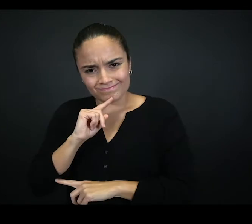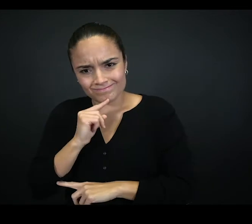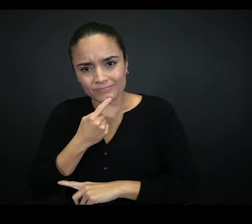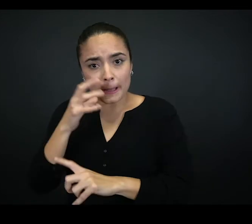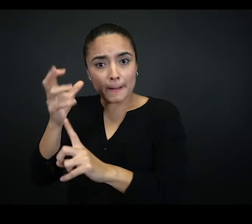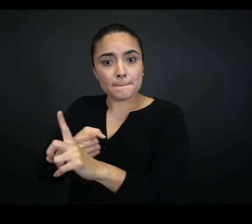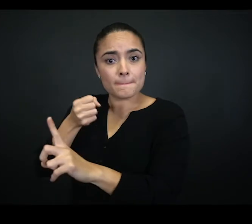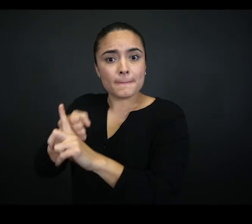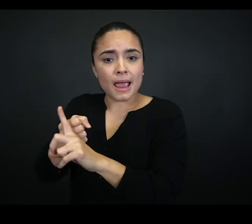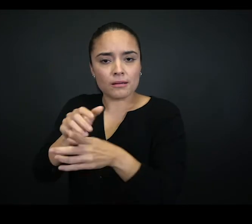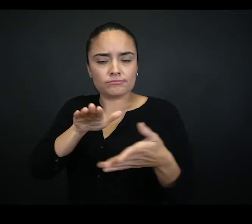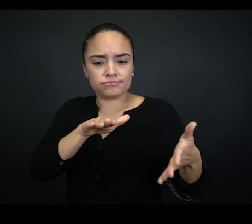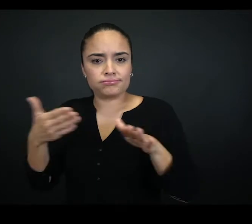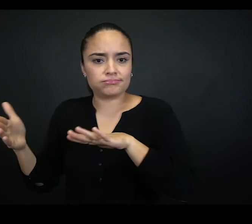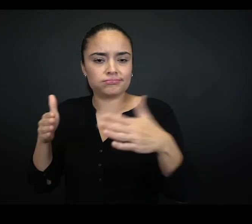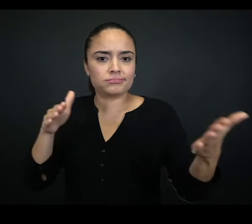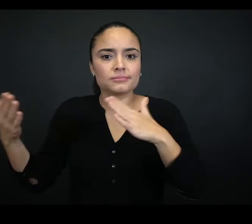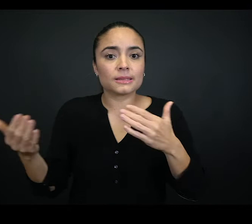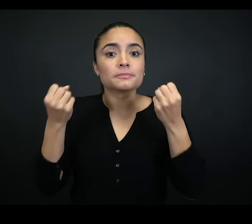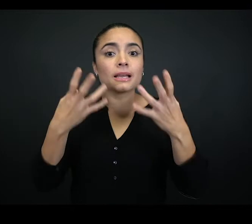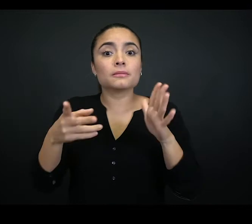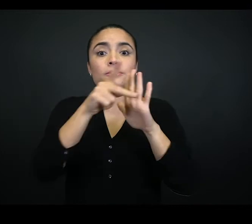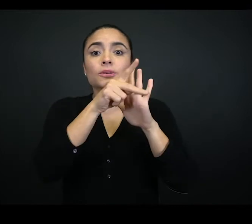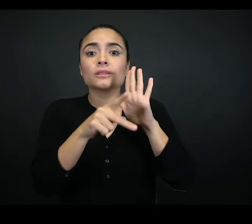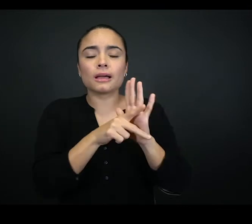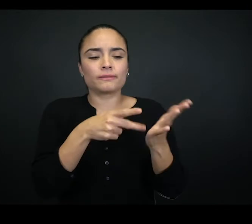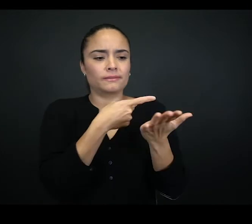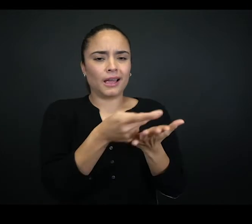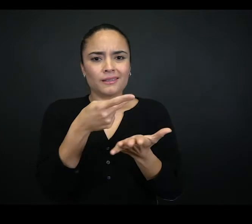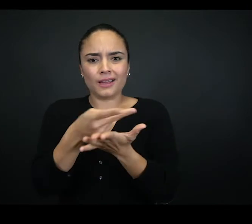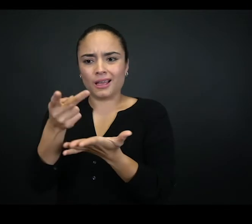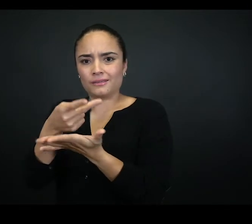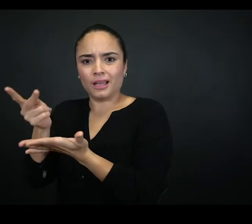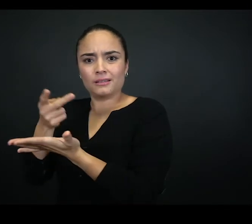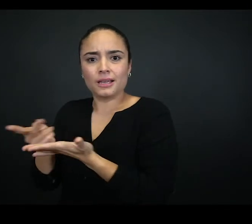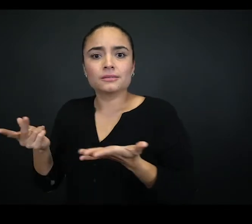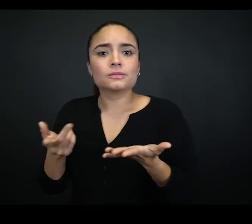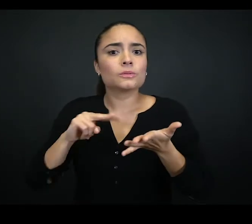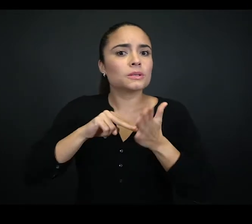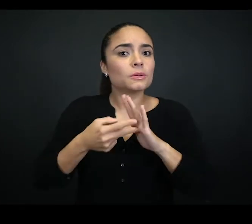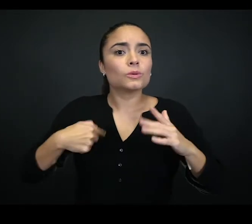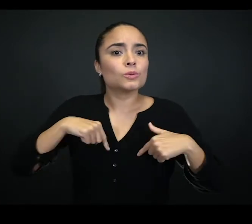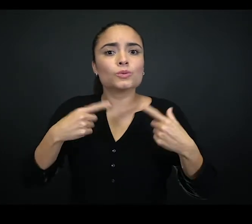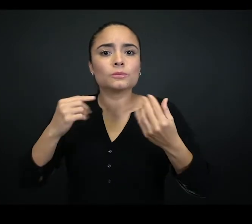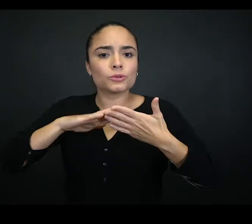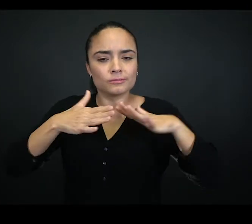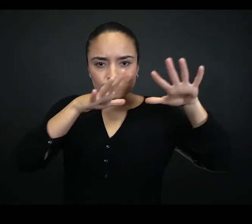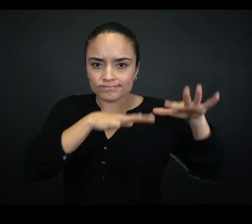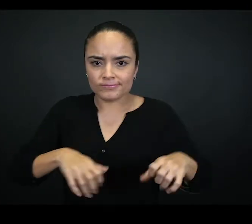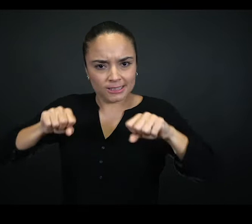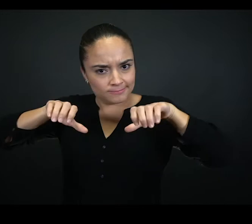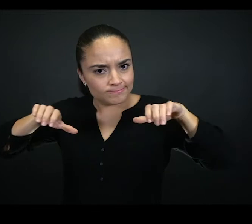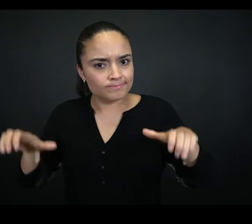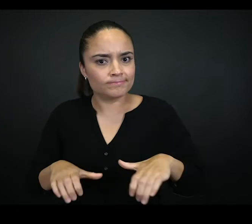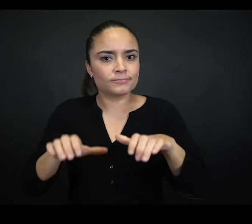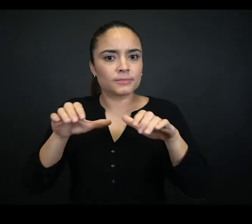Substance-related policy failures have pushed communities to create harm-reducing solutions from the ground up. Supervised consumption sites like The Works have been